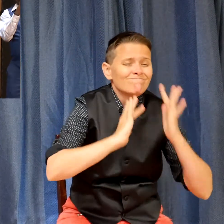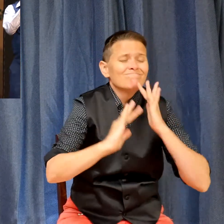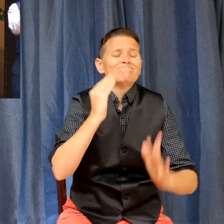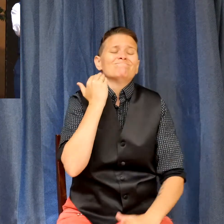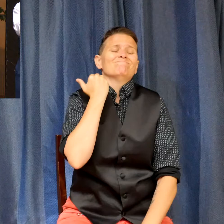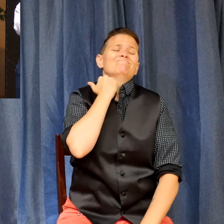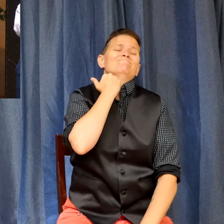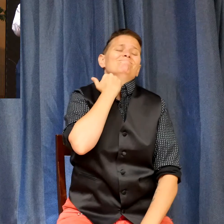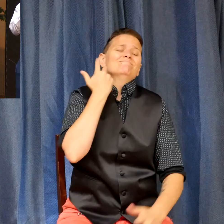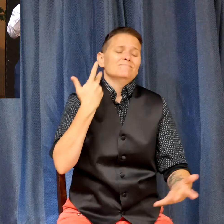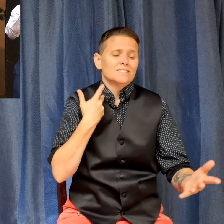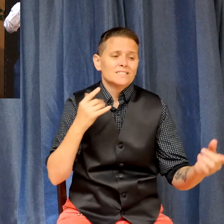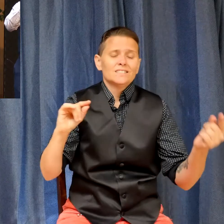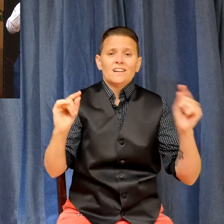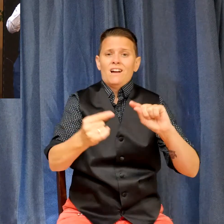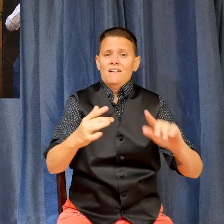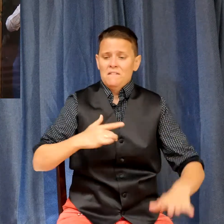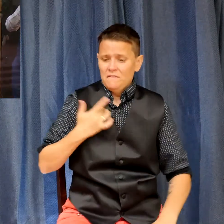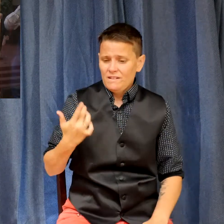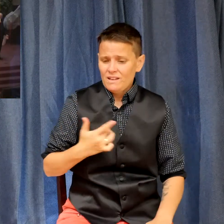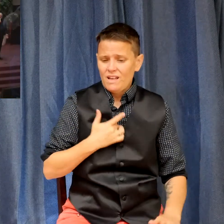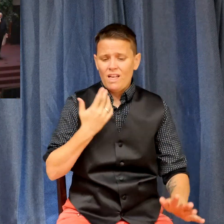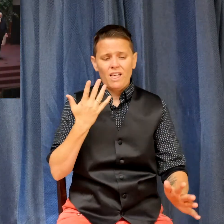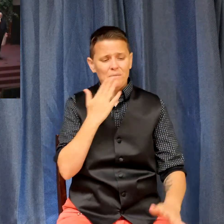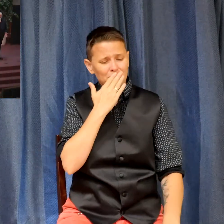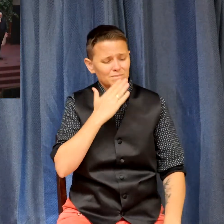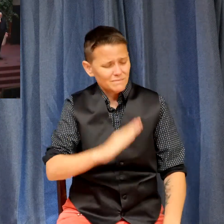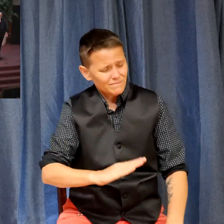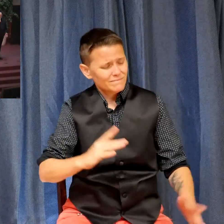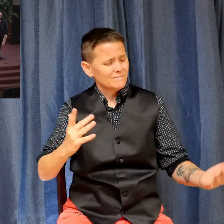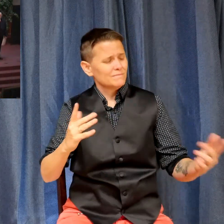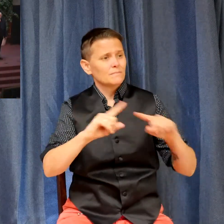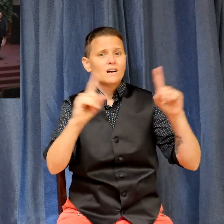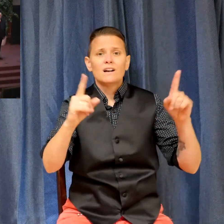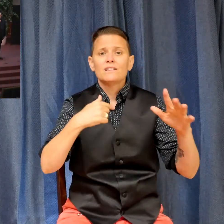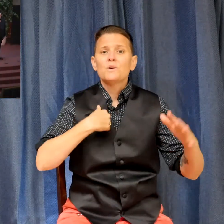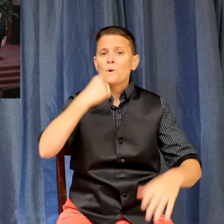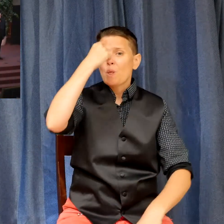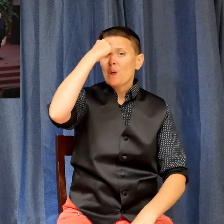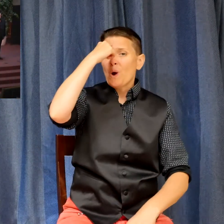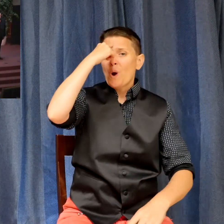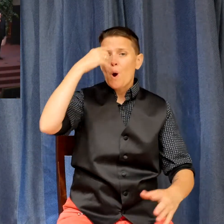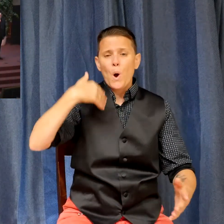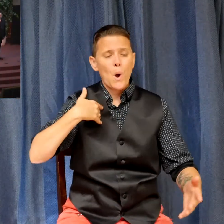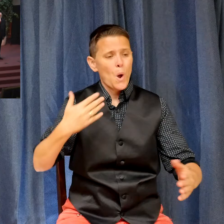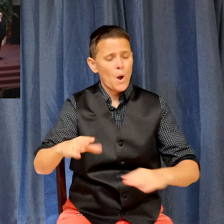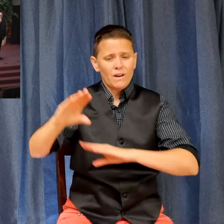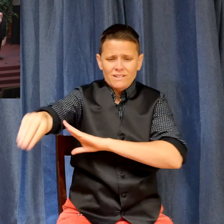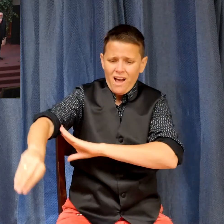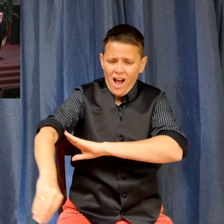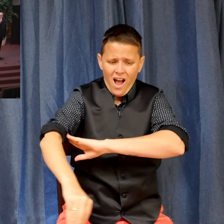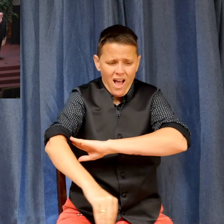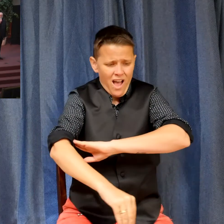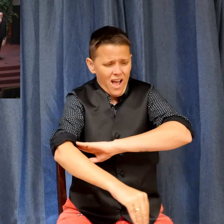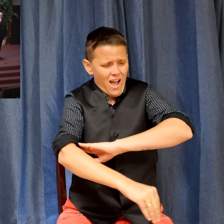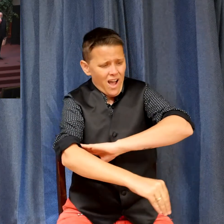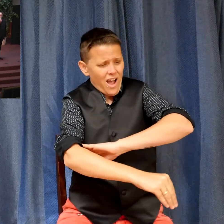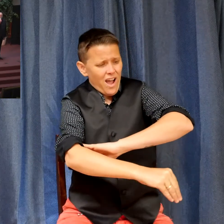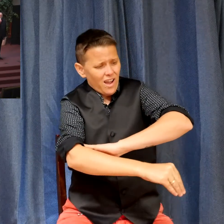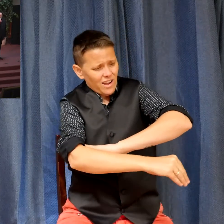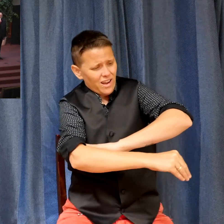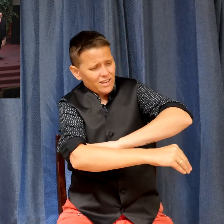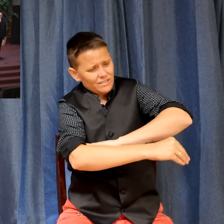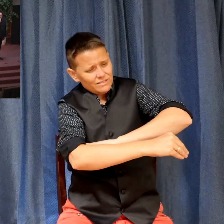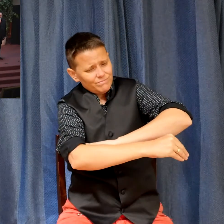was getting low. You're hurting, now you're feeling low. Just when you thought the night would never end,